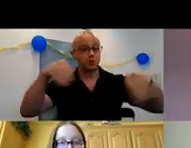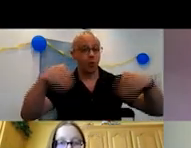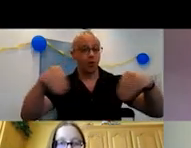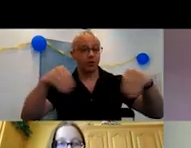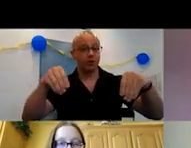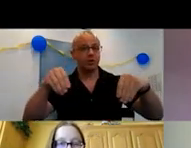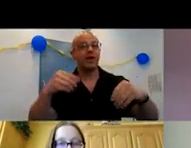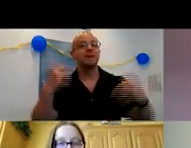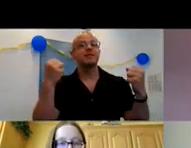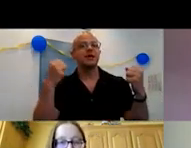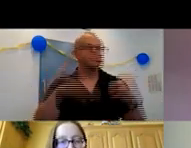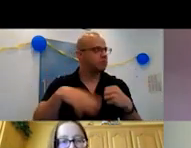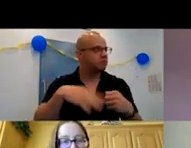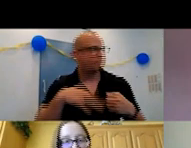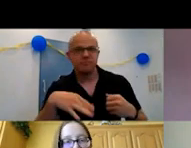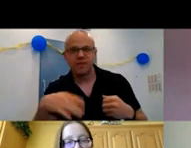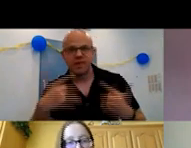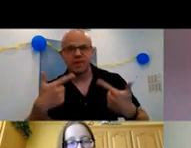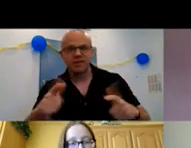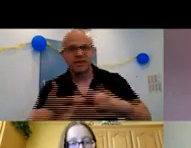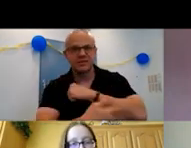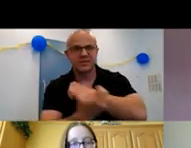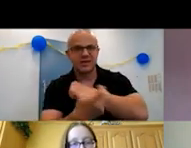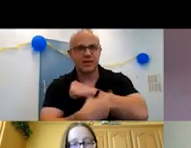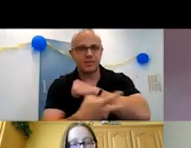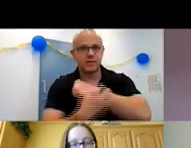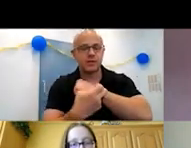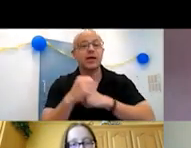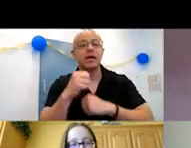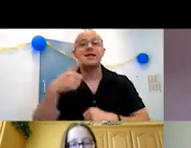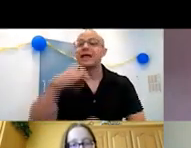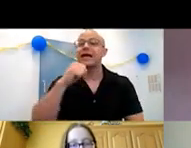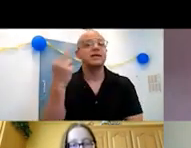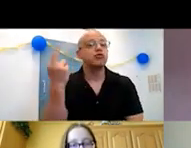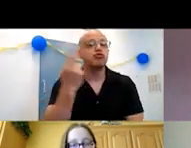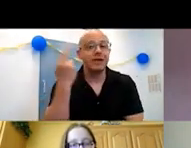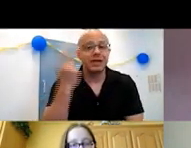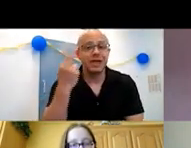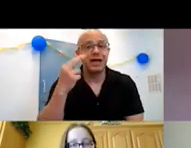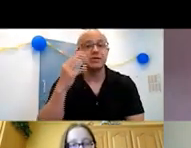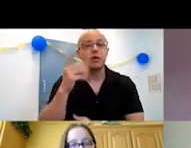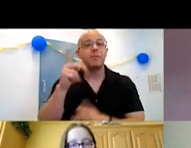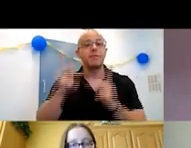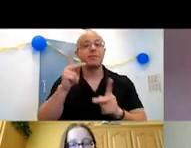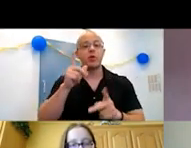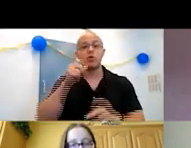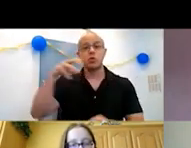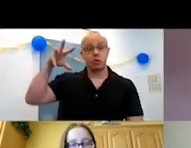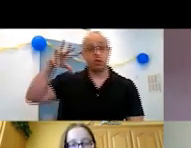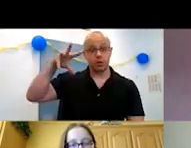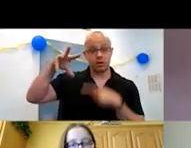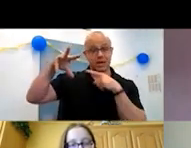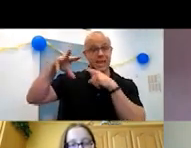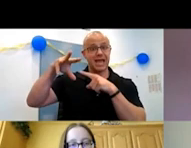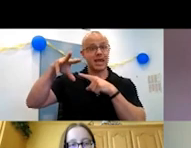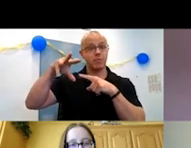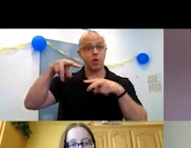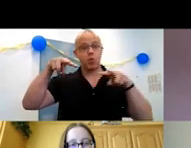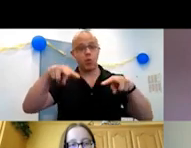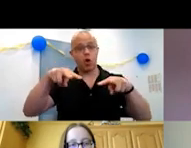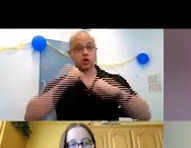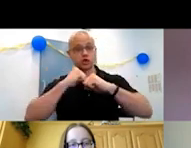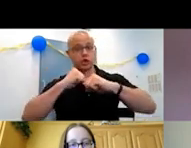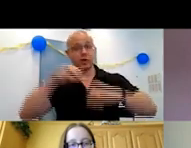Deaf people tend to go into a store and they say, oh, let's steal. And they don't realize that